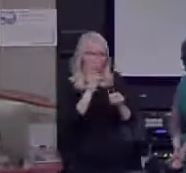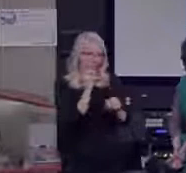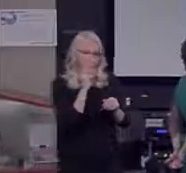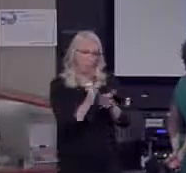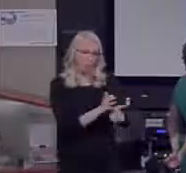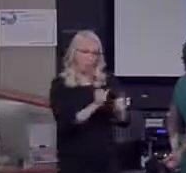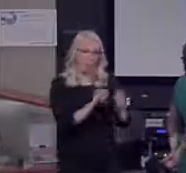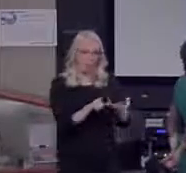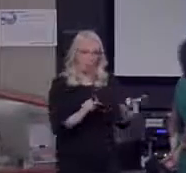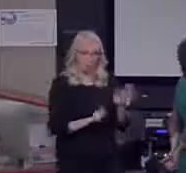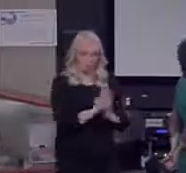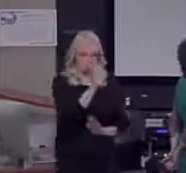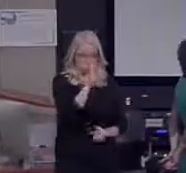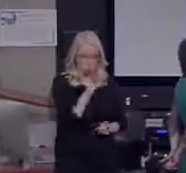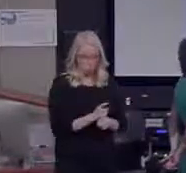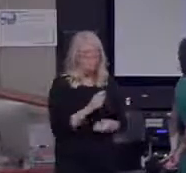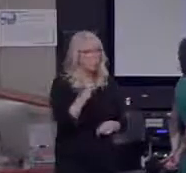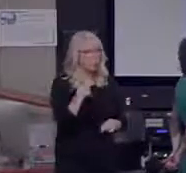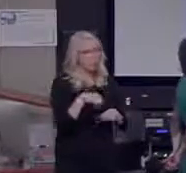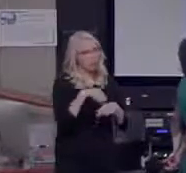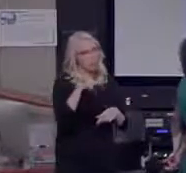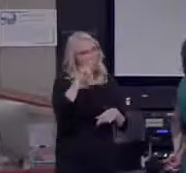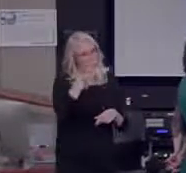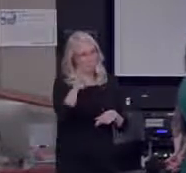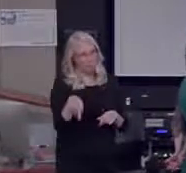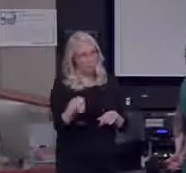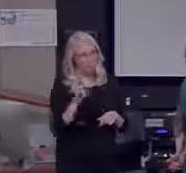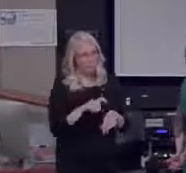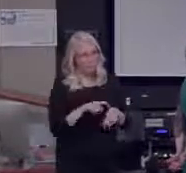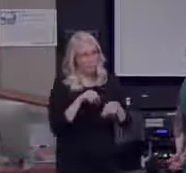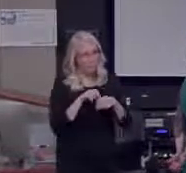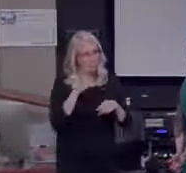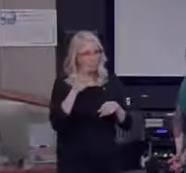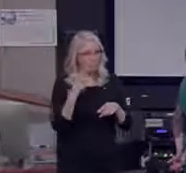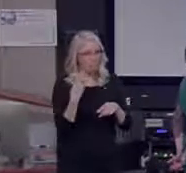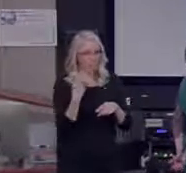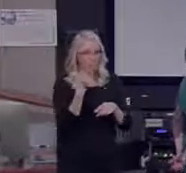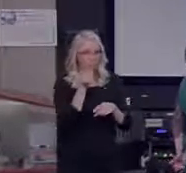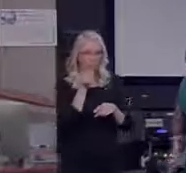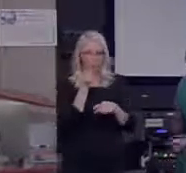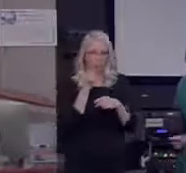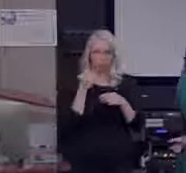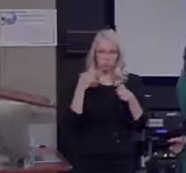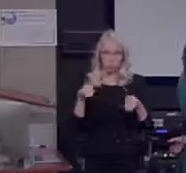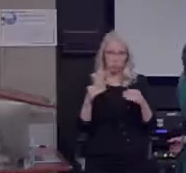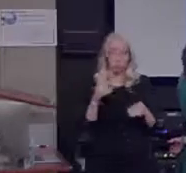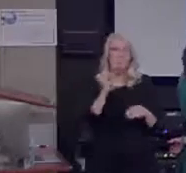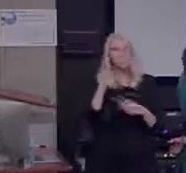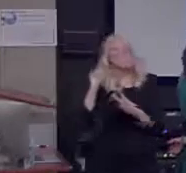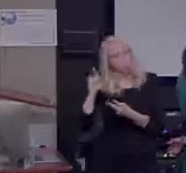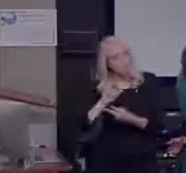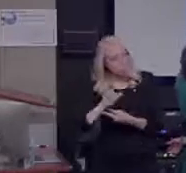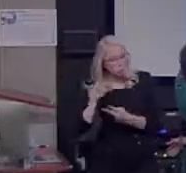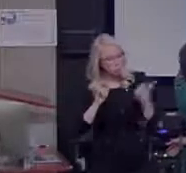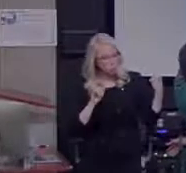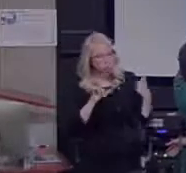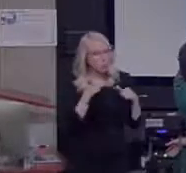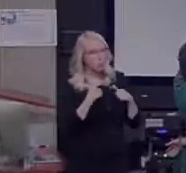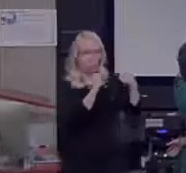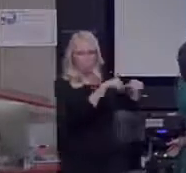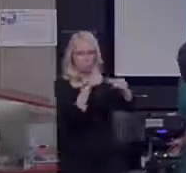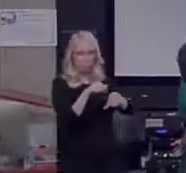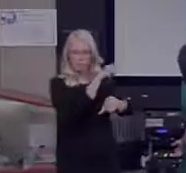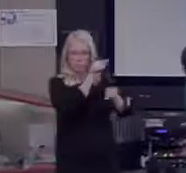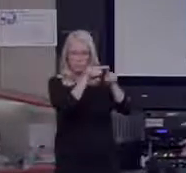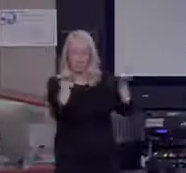language grow. We were in North Philadelphia in the fresh grocer. And in Delaware. And we had these signs